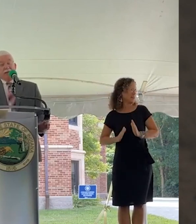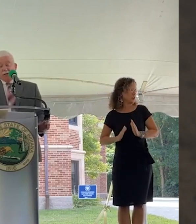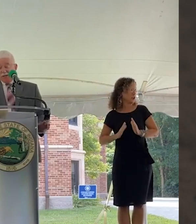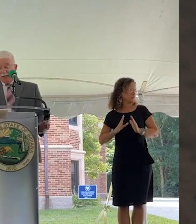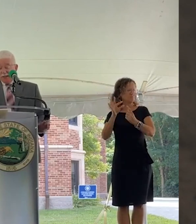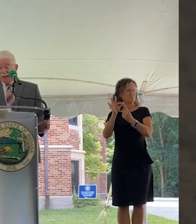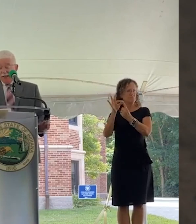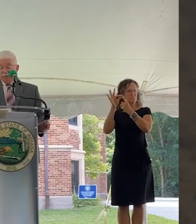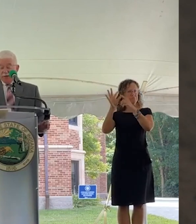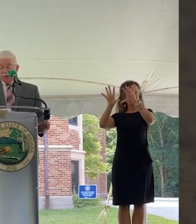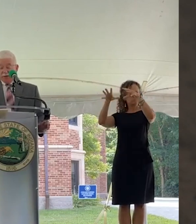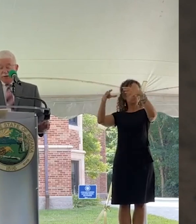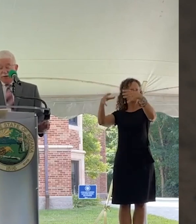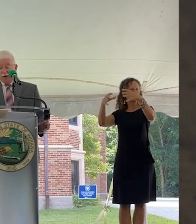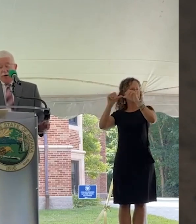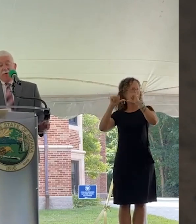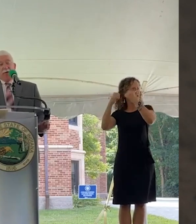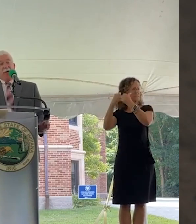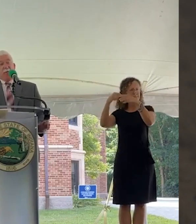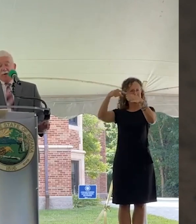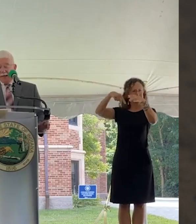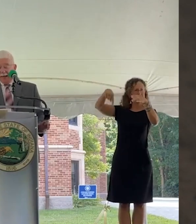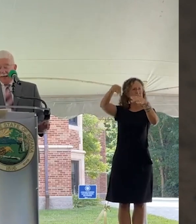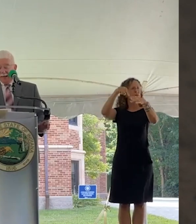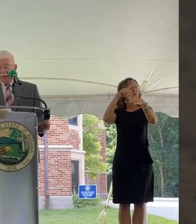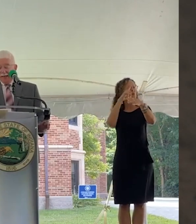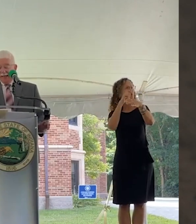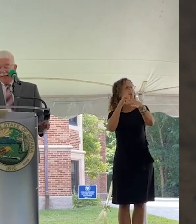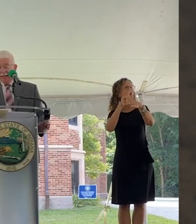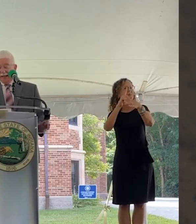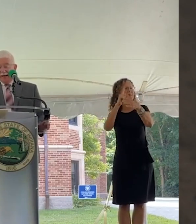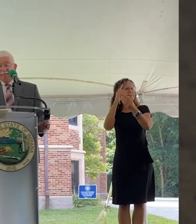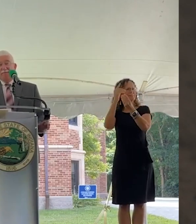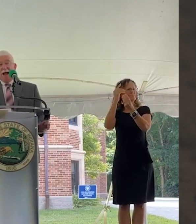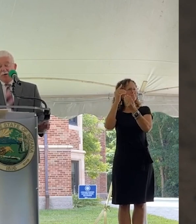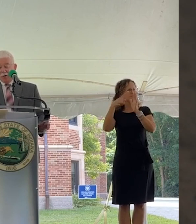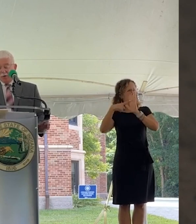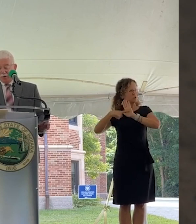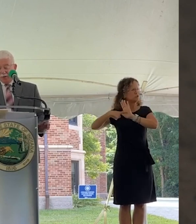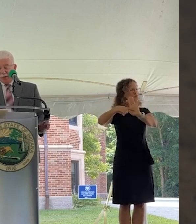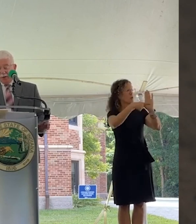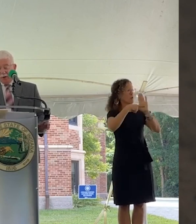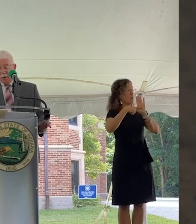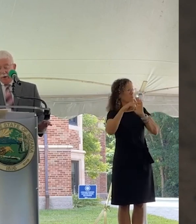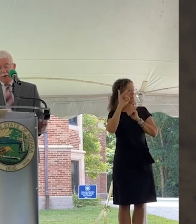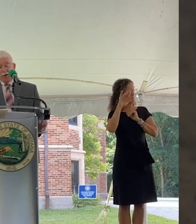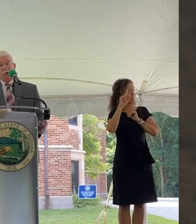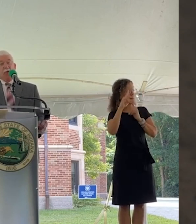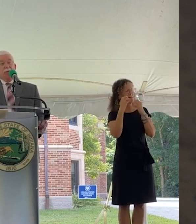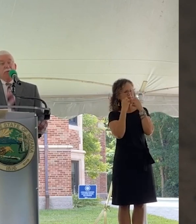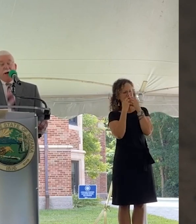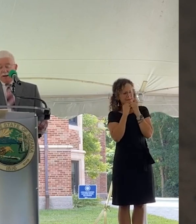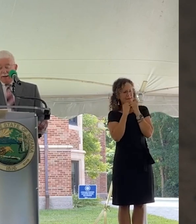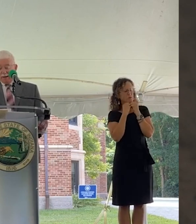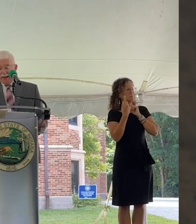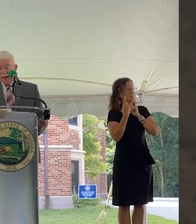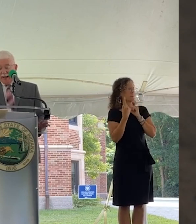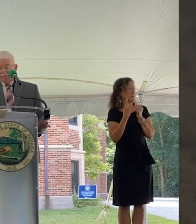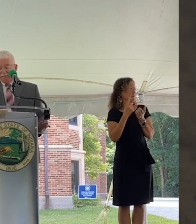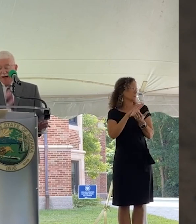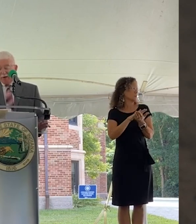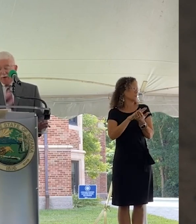government agencies and individuals for communicating that Indiana values what our schools